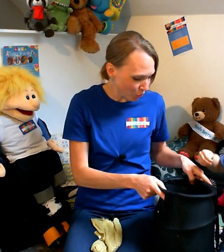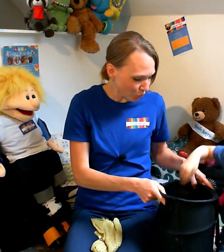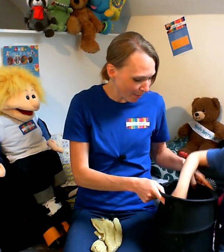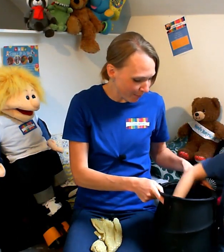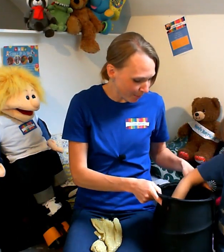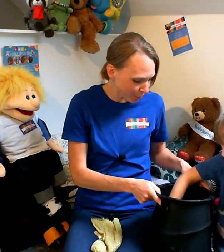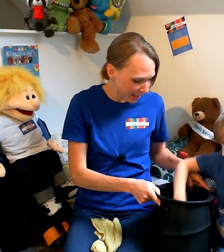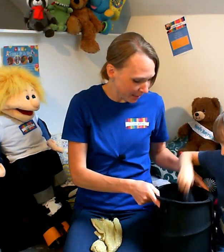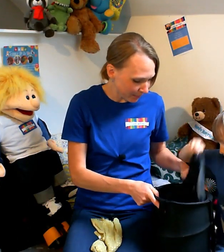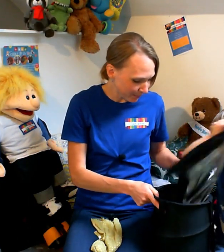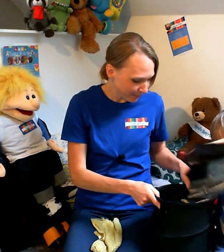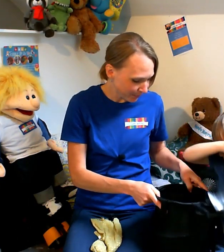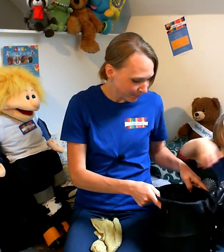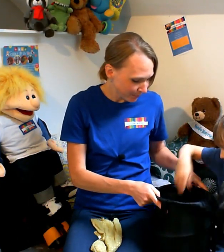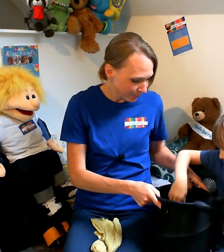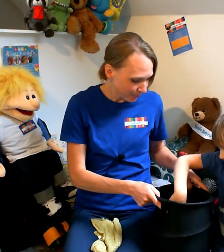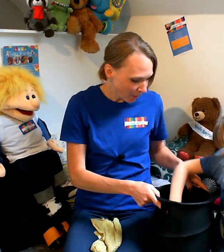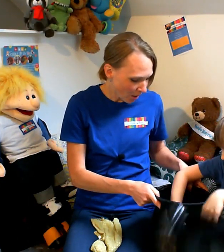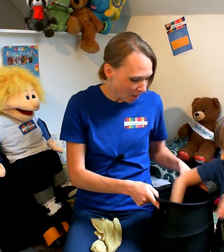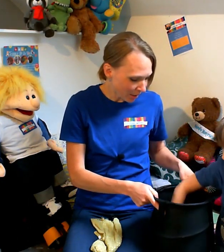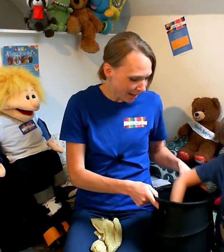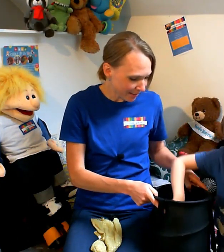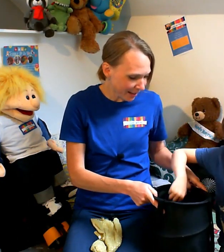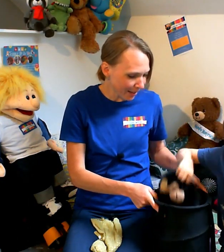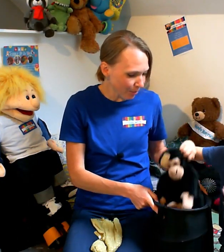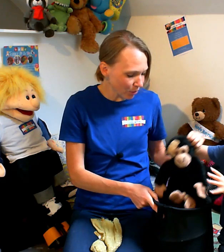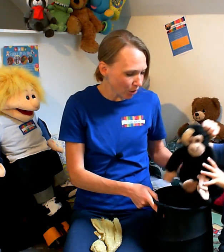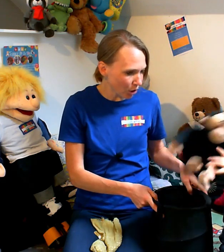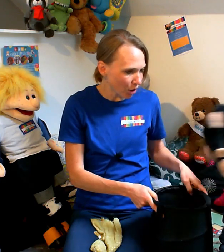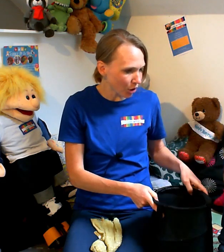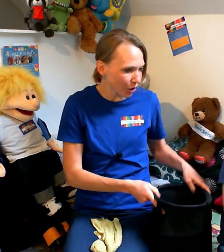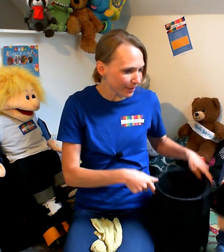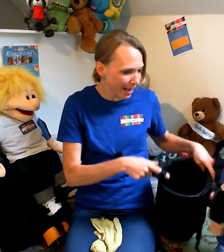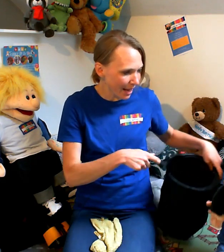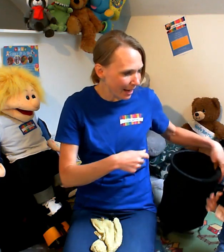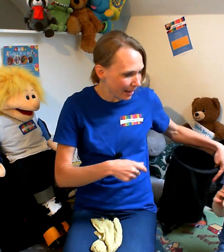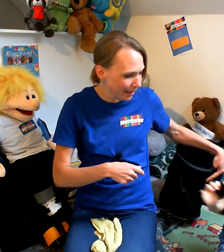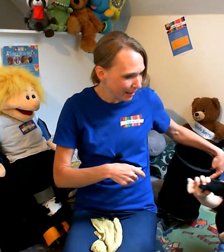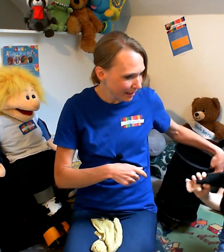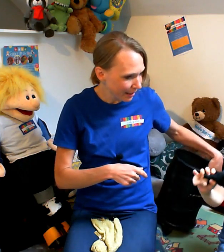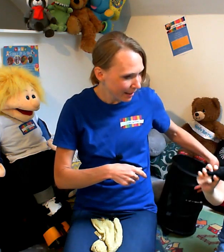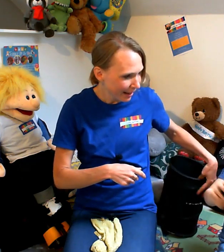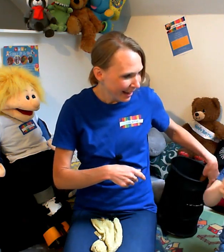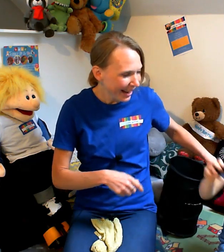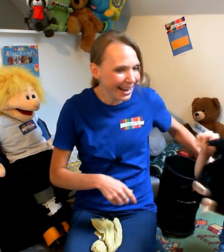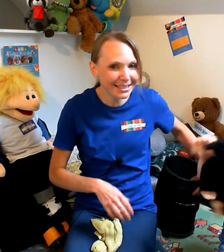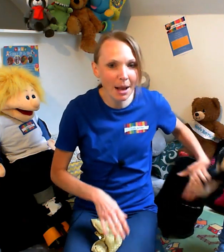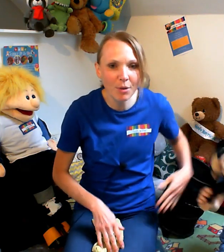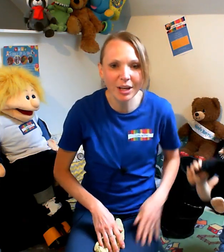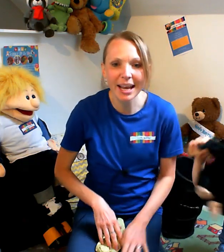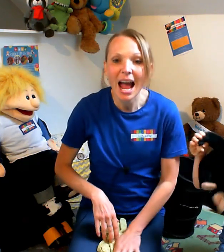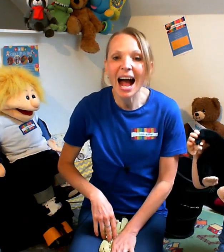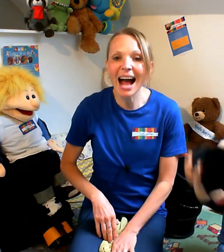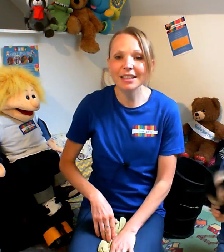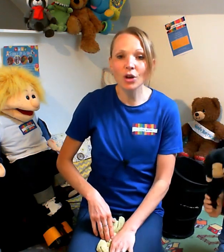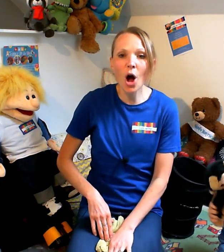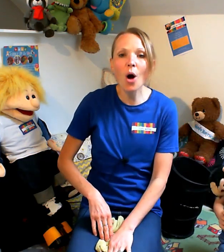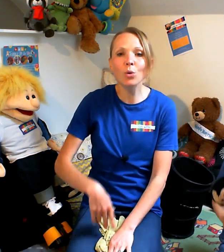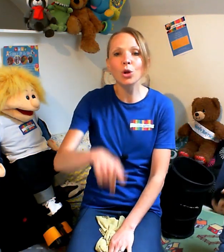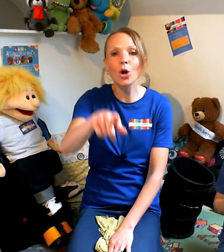show everybody? Oh, last animal, look. Who's that? It's a monkey. And, oh, look, we've